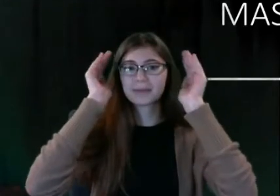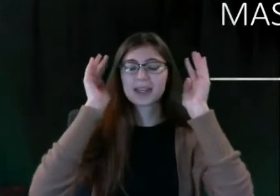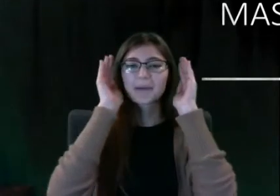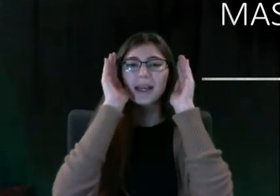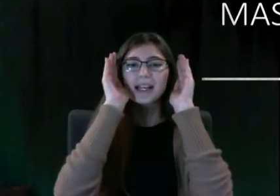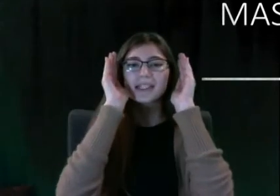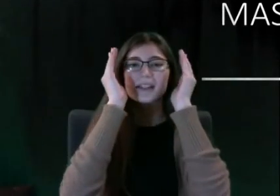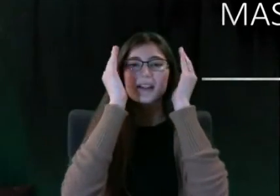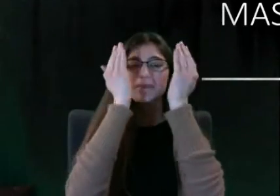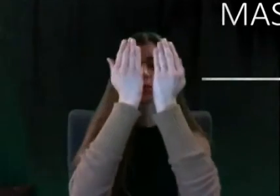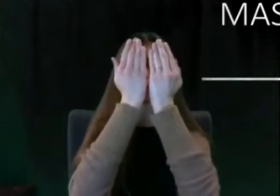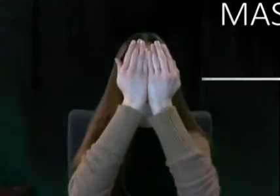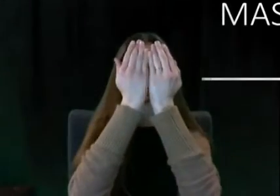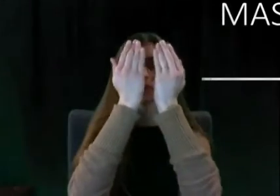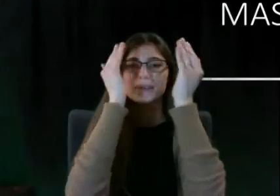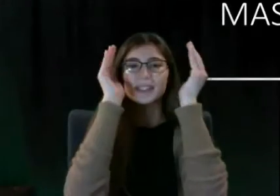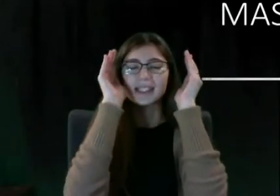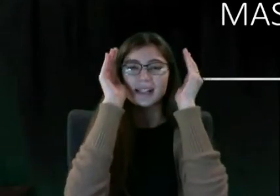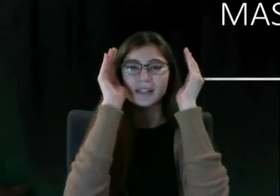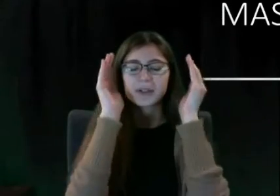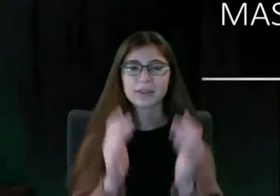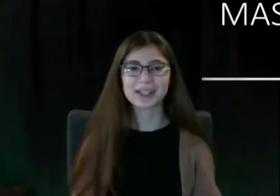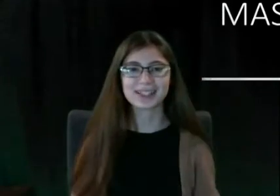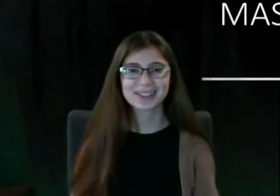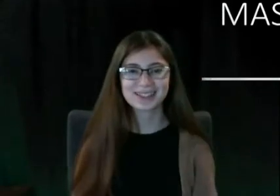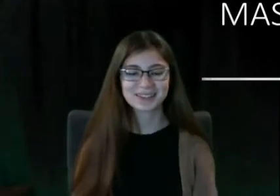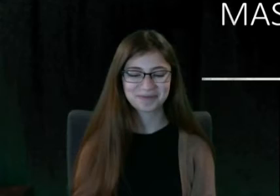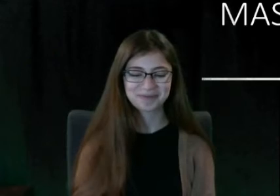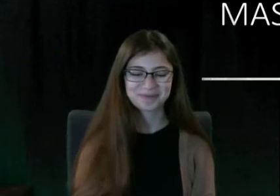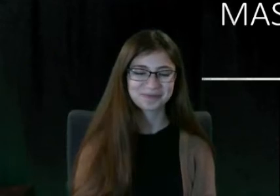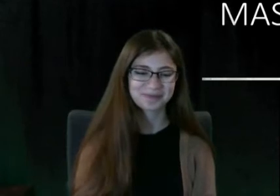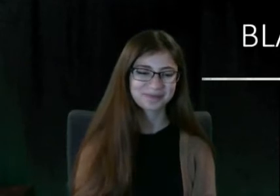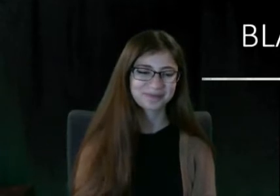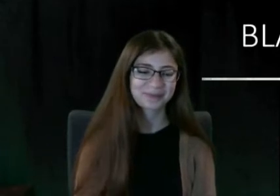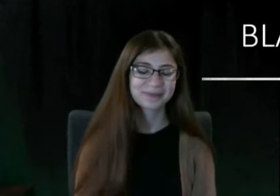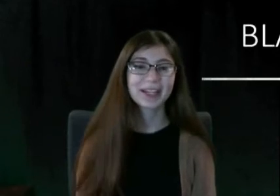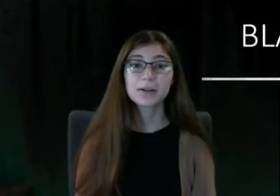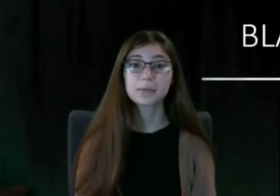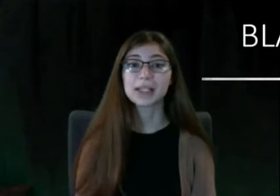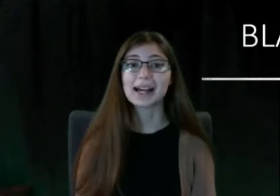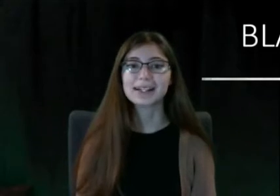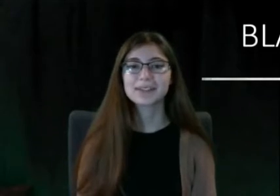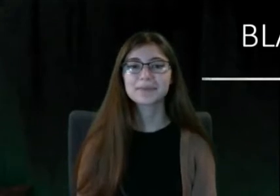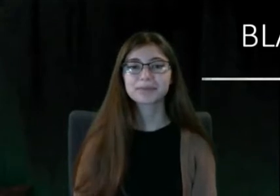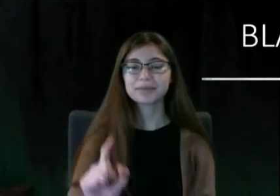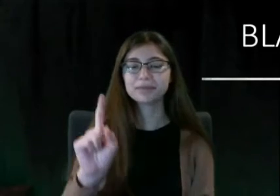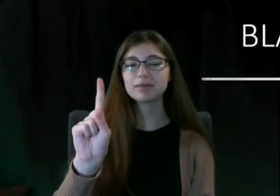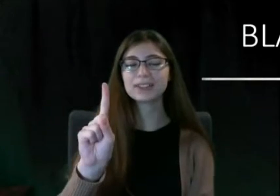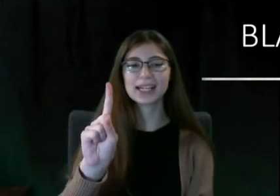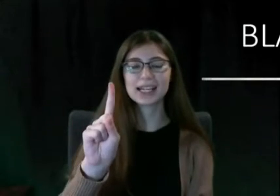Mask comes more from the sides of your face. black. Index